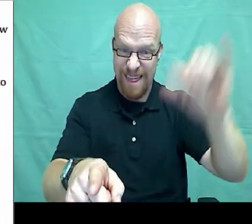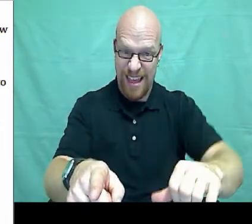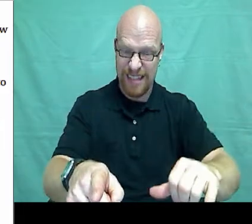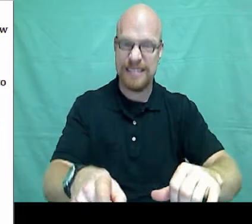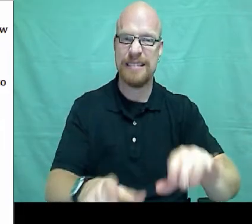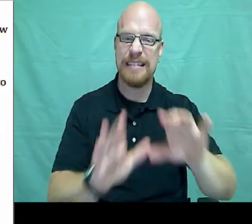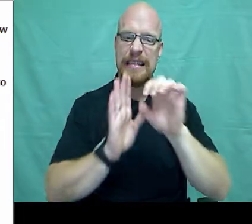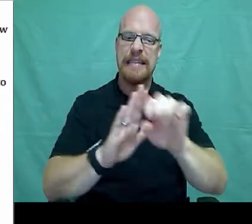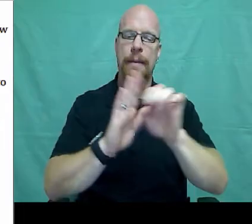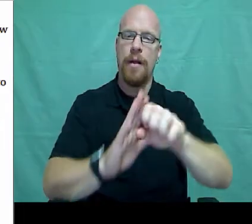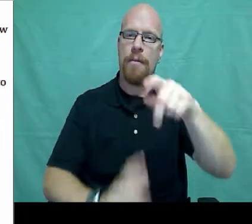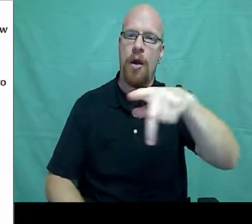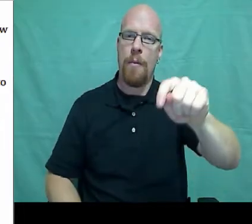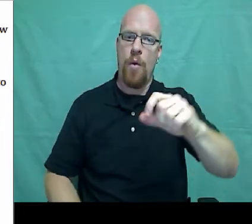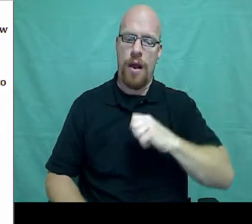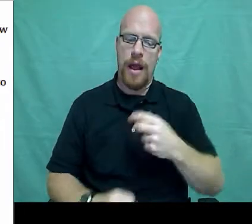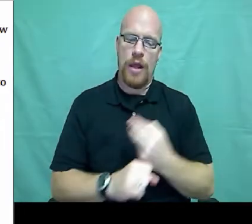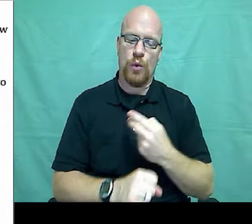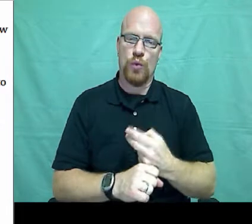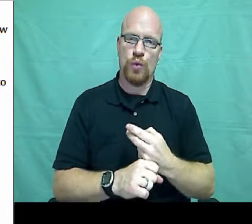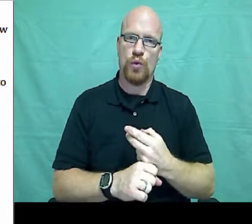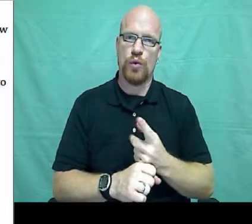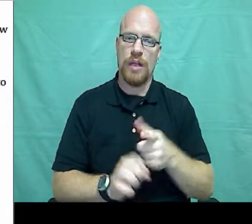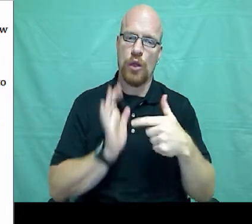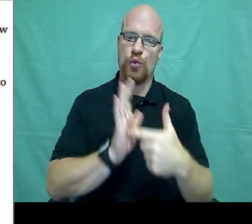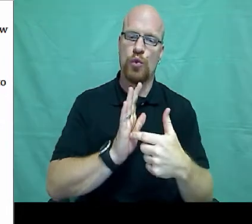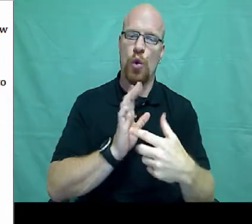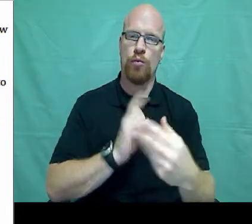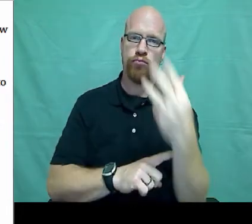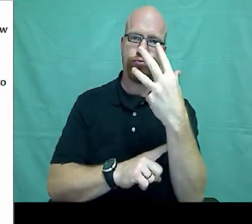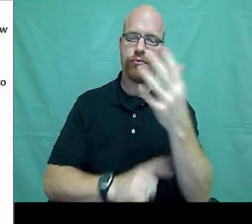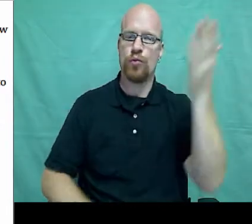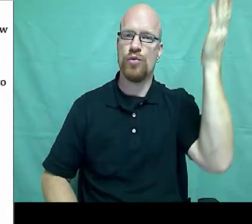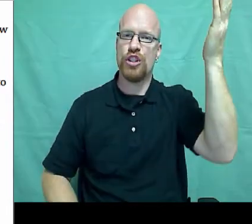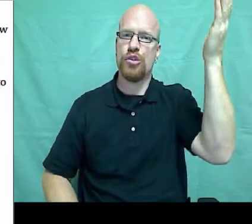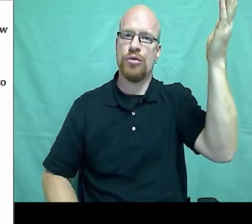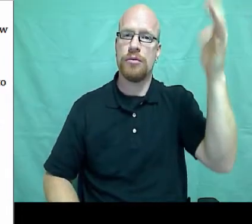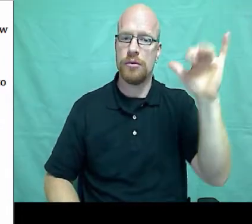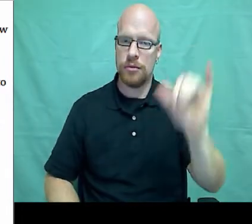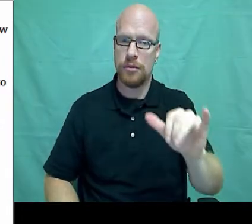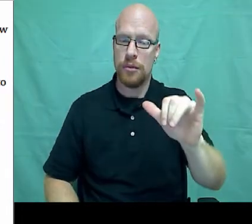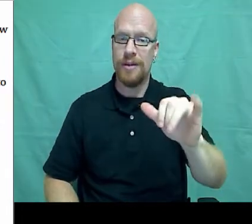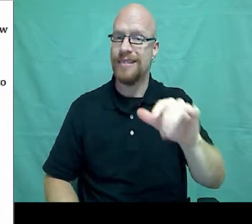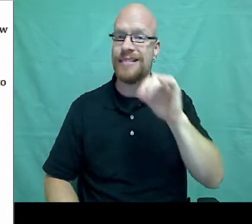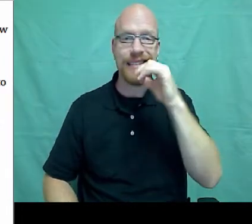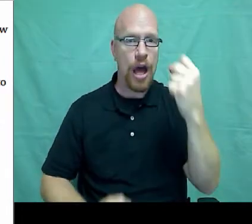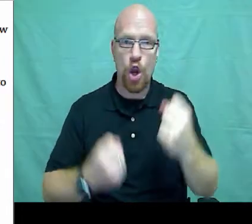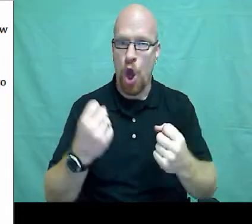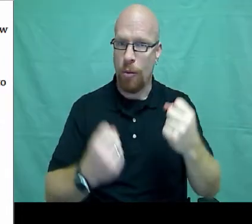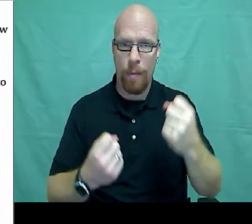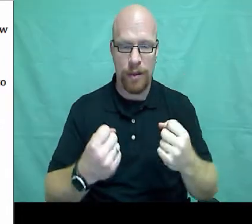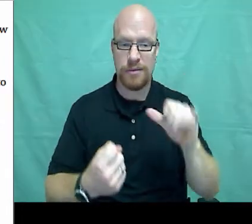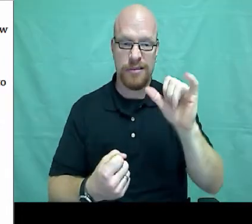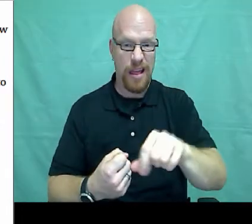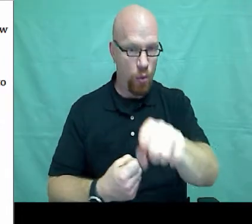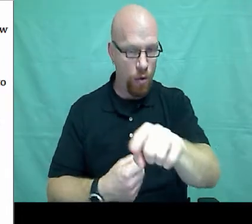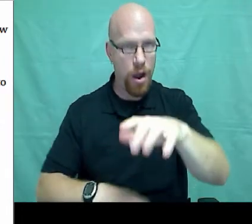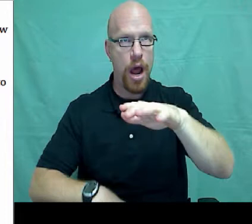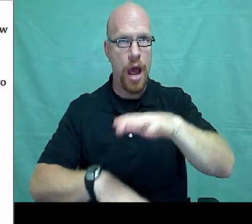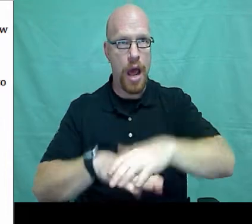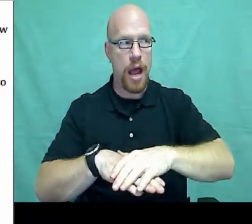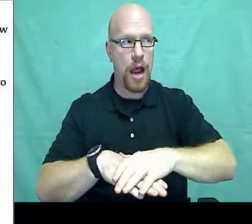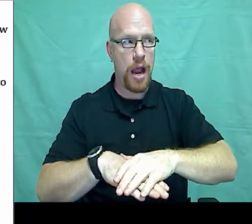there isn't a link here within your document that you can click and you can see an